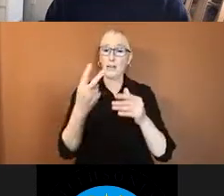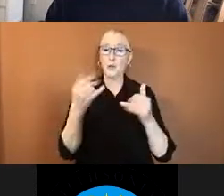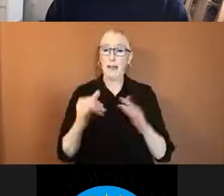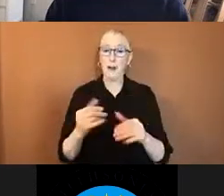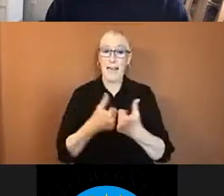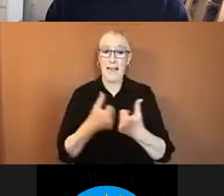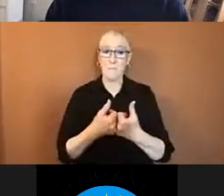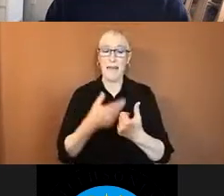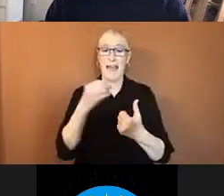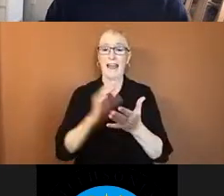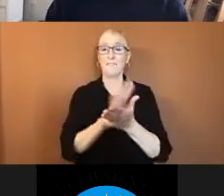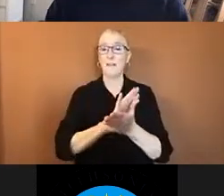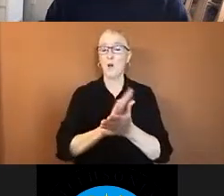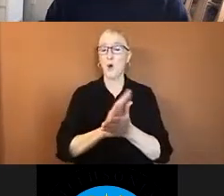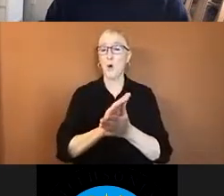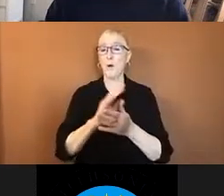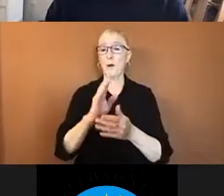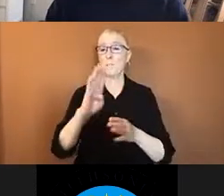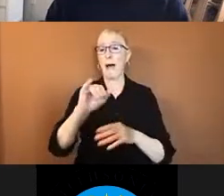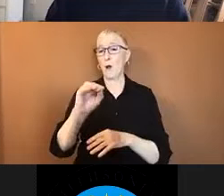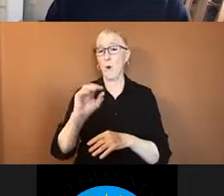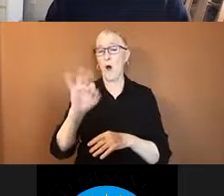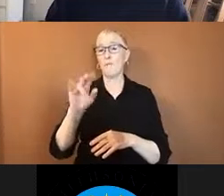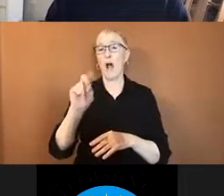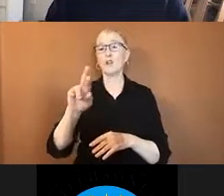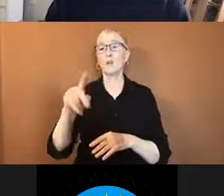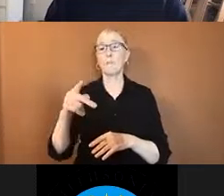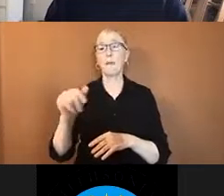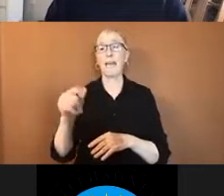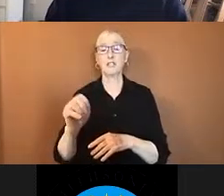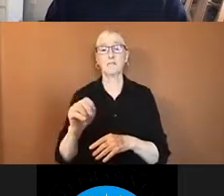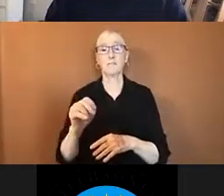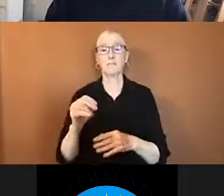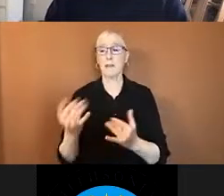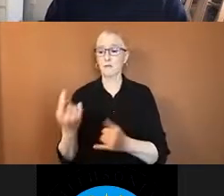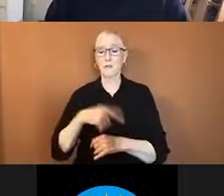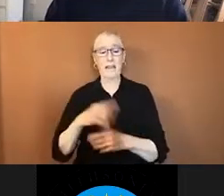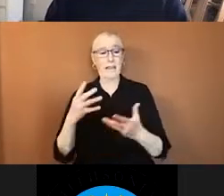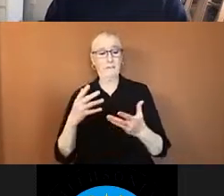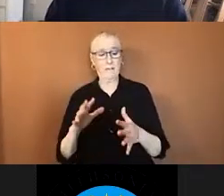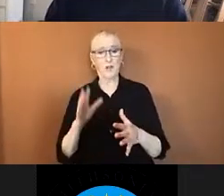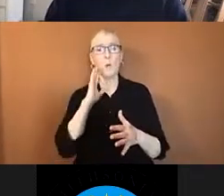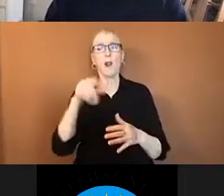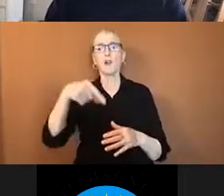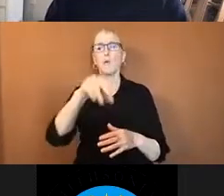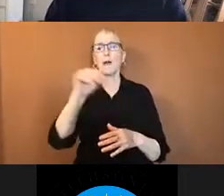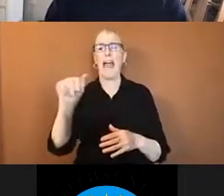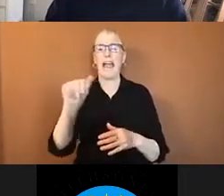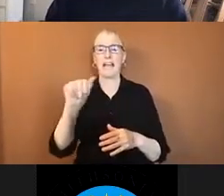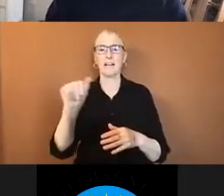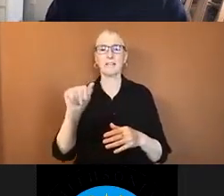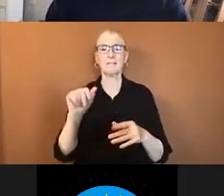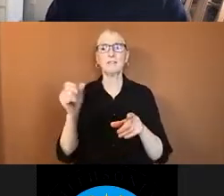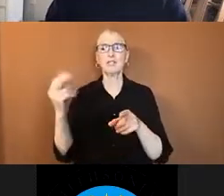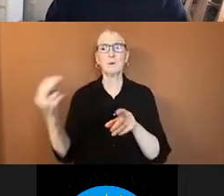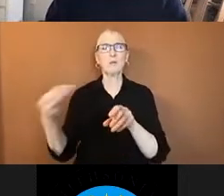the video biography of Dr. Page. And at the end of today's chat, we'll also have that Q&A opportunity because she's joining. So